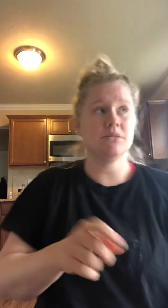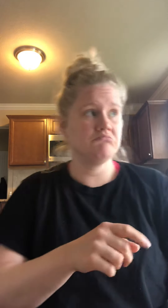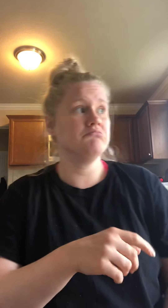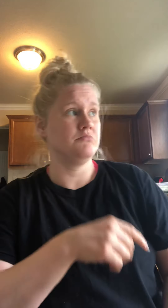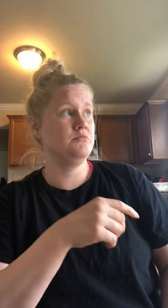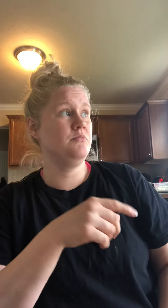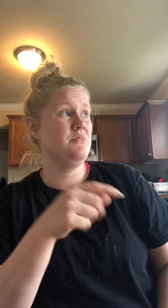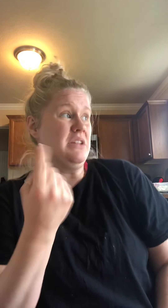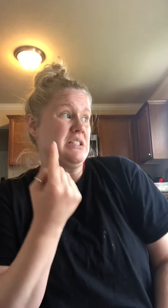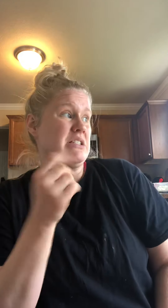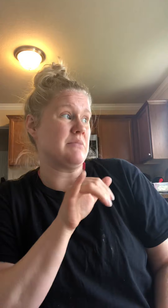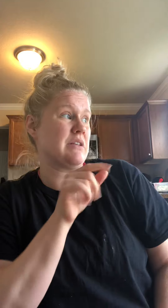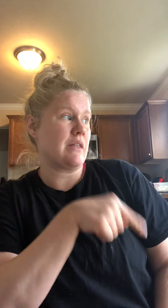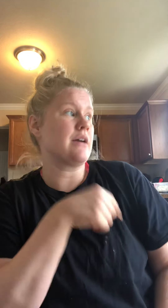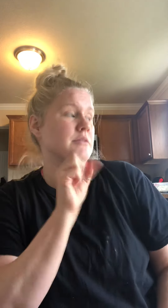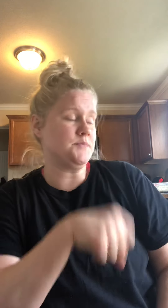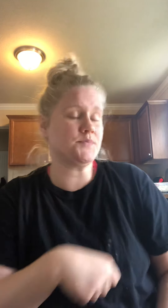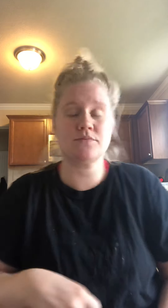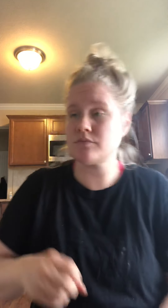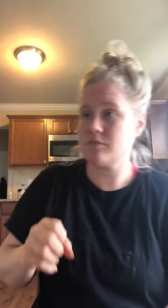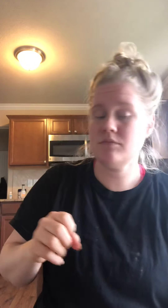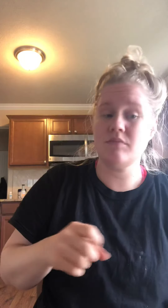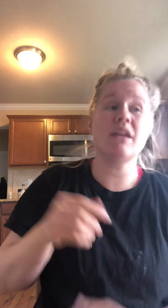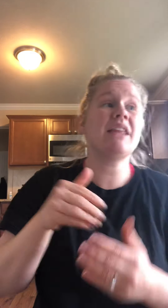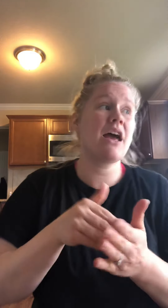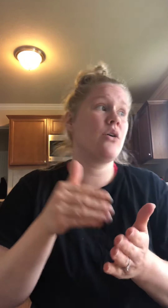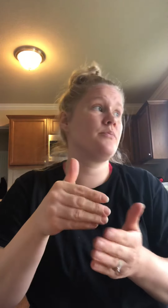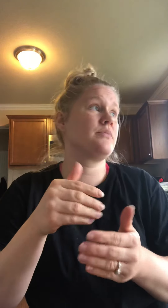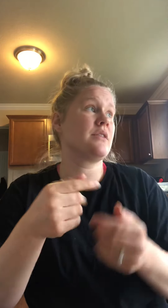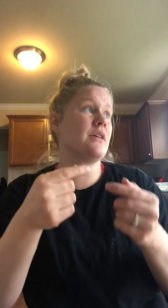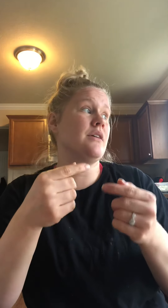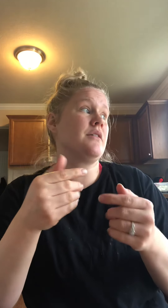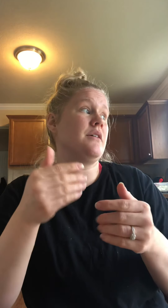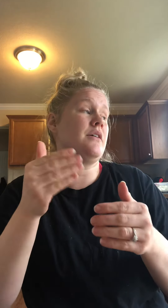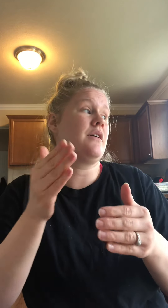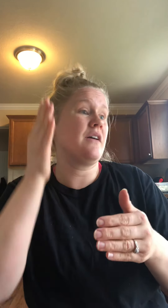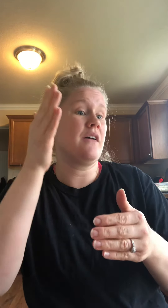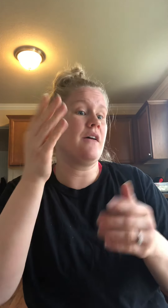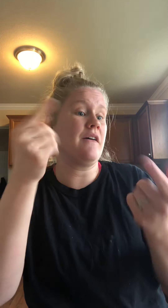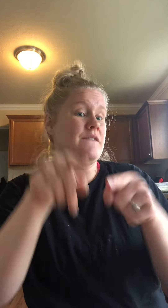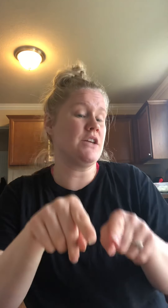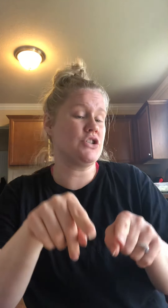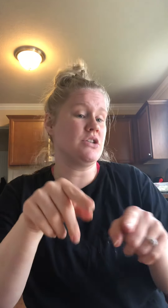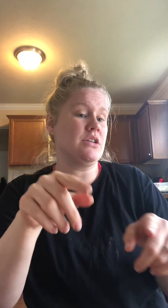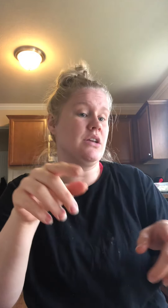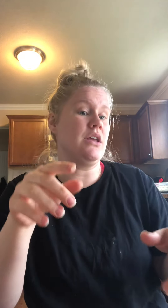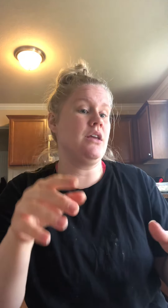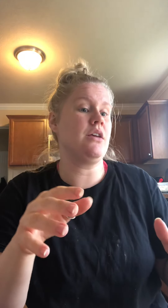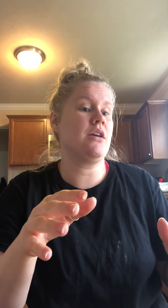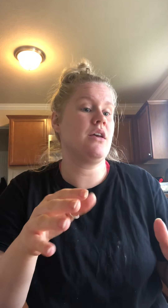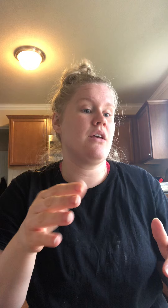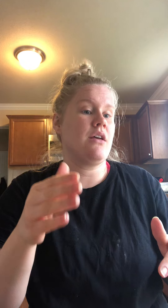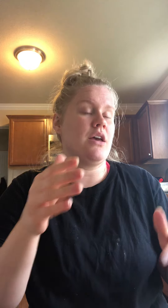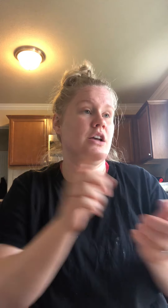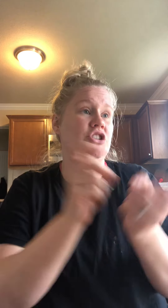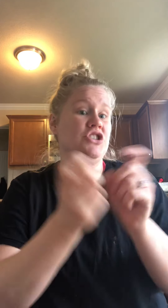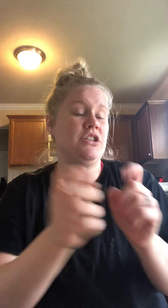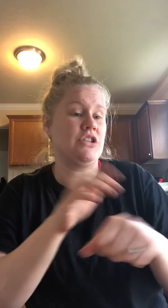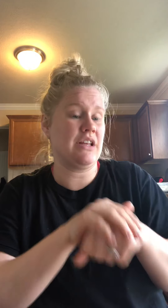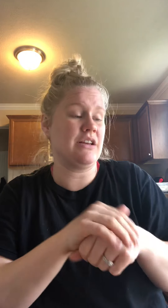Now, eventually that E sound dropped out of English, which is why it's so hard for us to pronounce. And it was replaced in